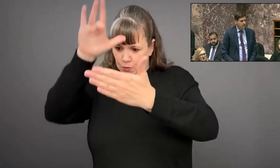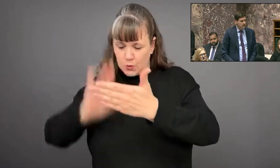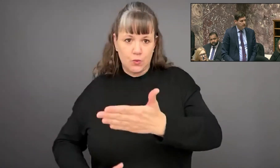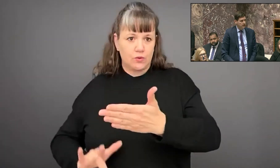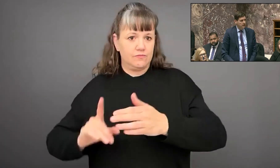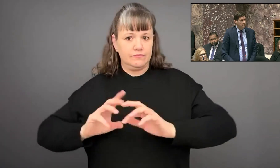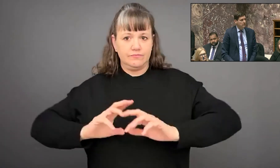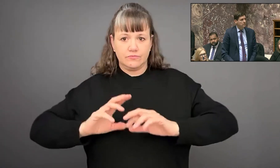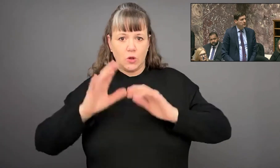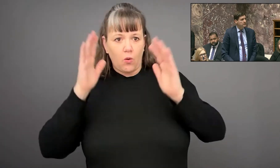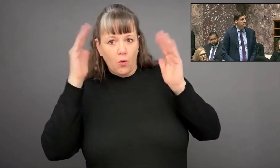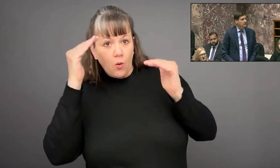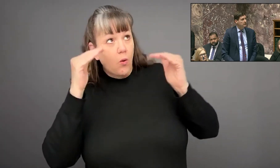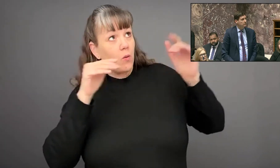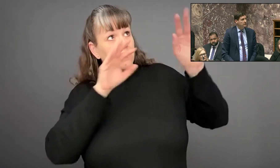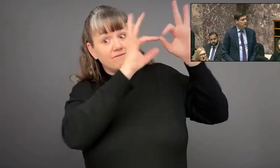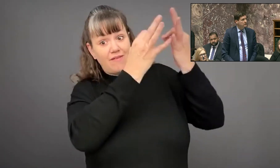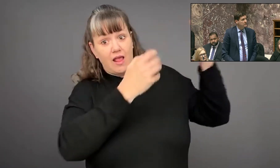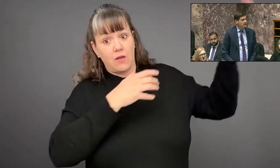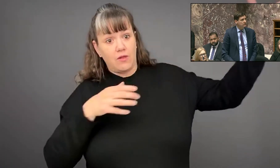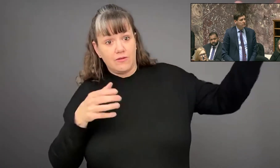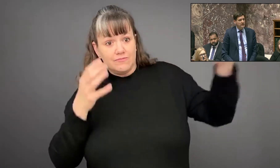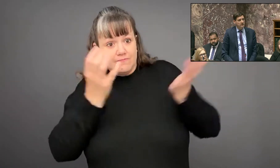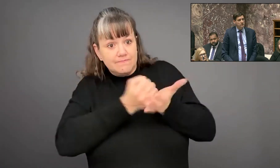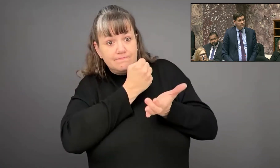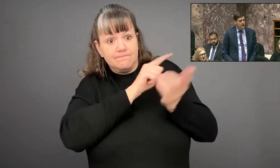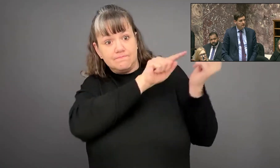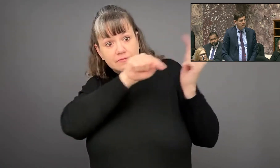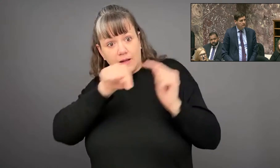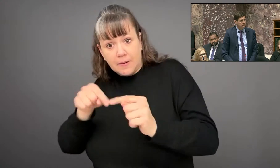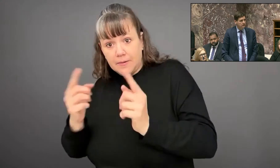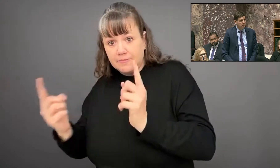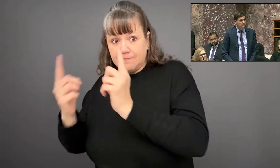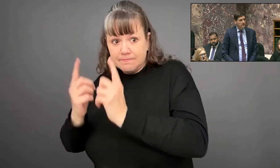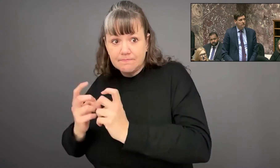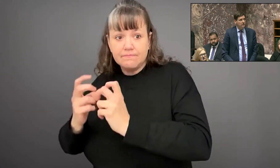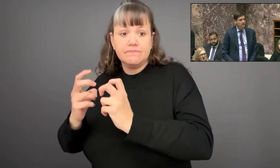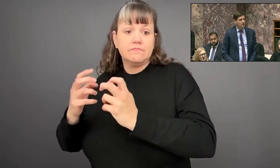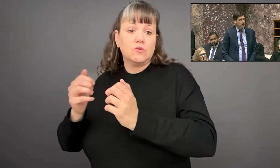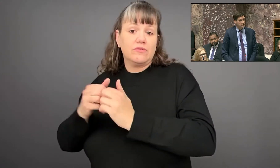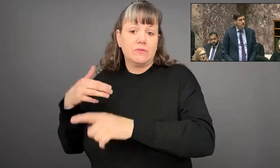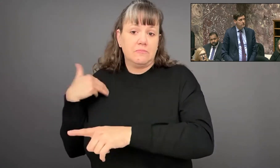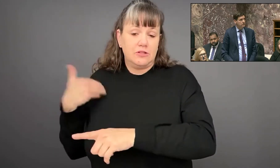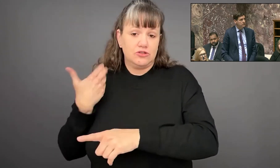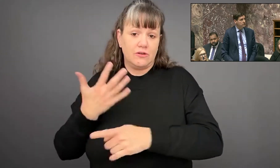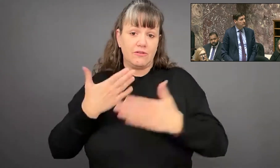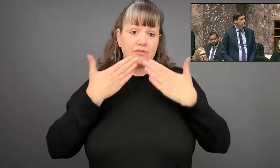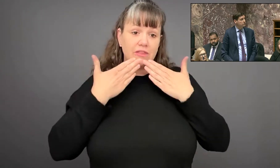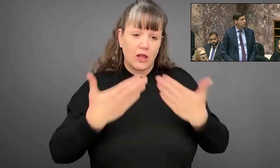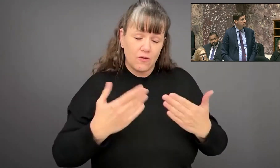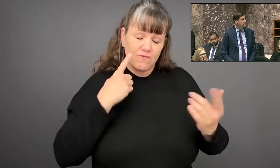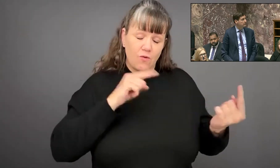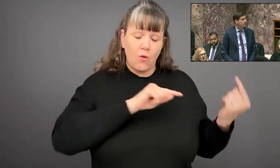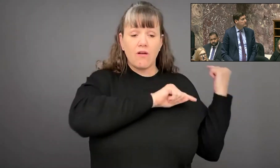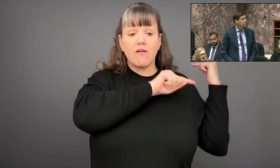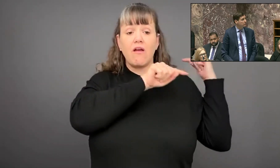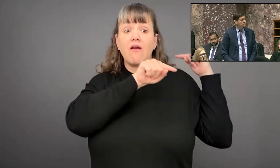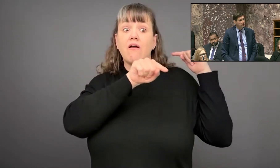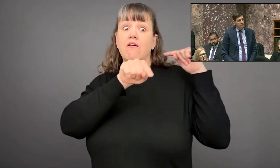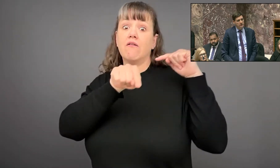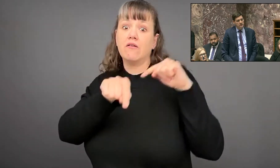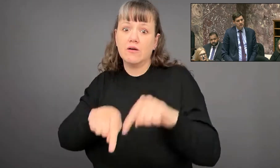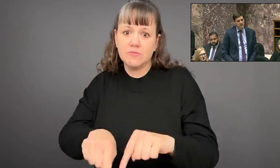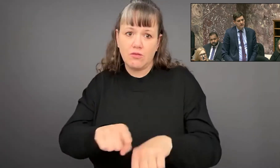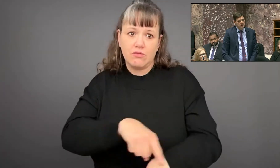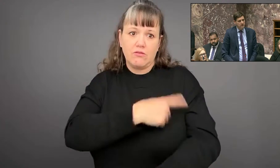offer. But regardless, thank you for making the trek here. Thank you for having the courage to share this story. It's important